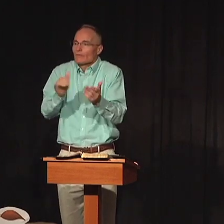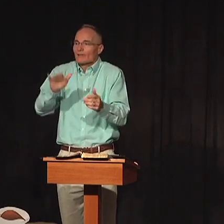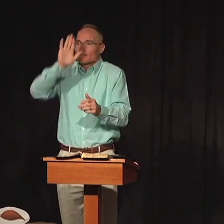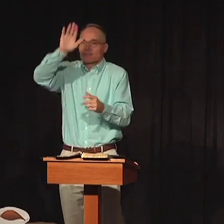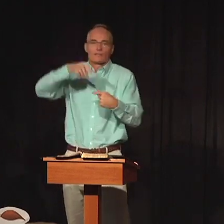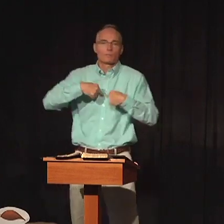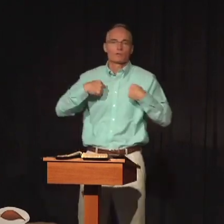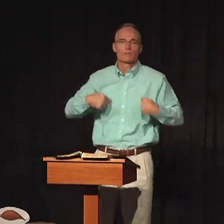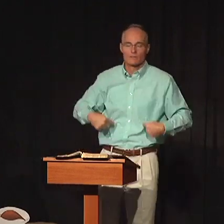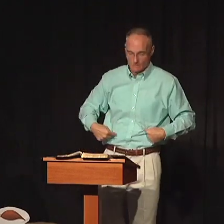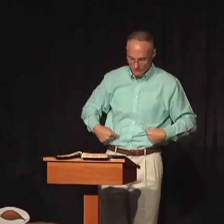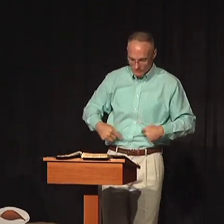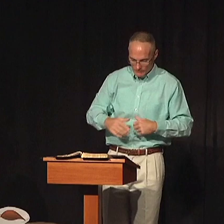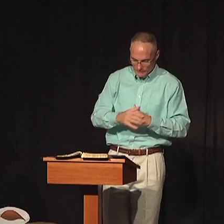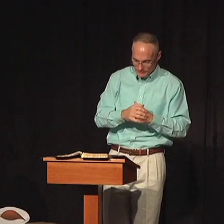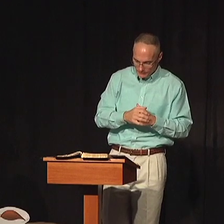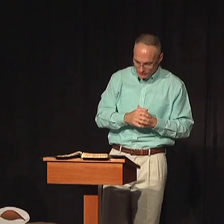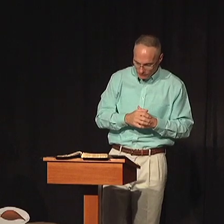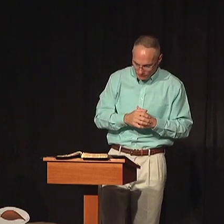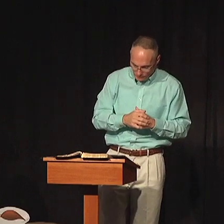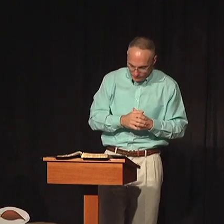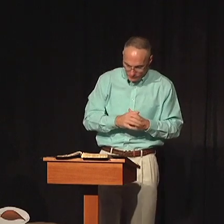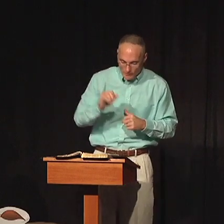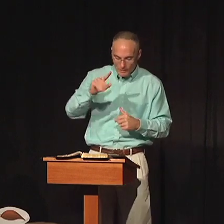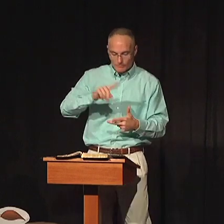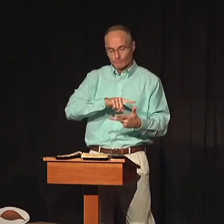to continually serve as His high priest.